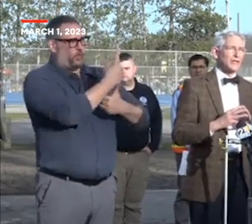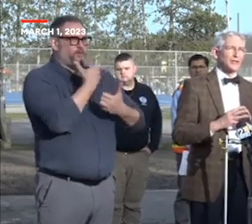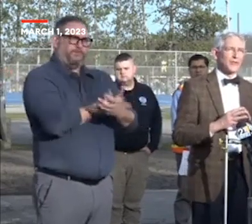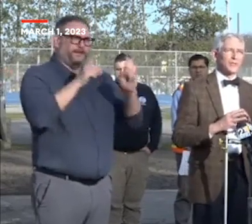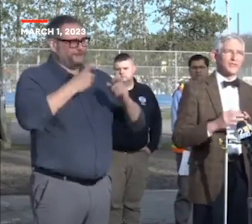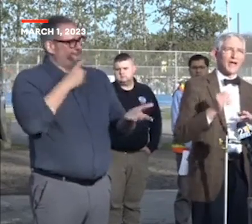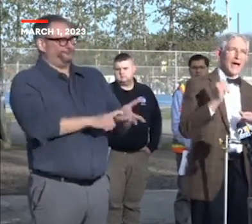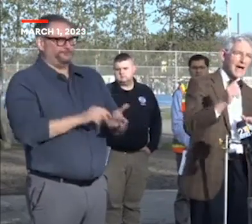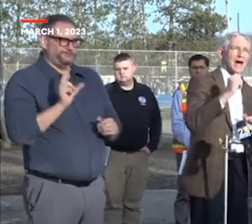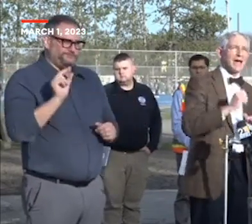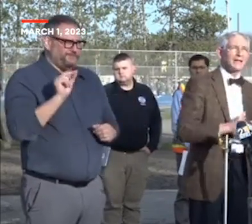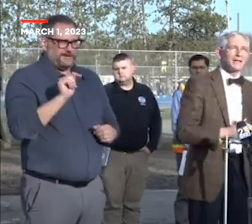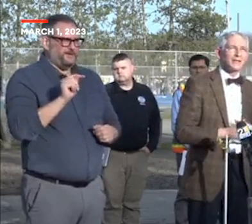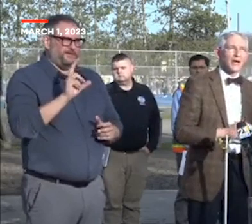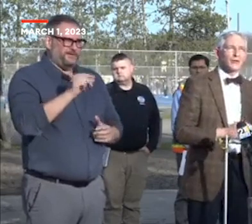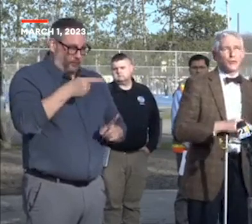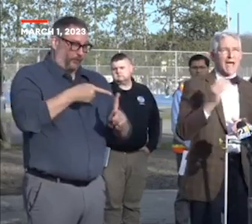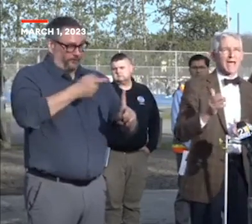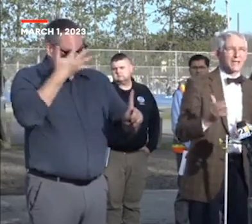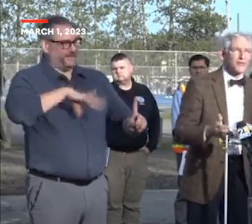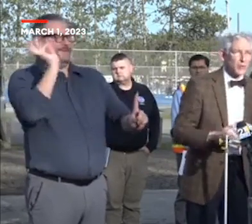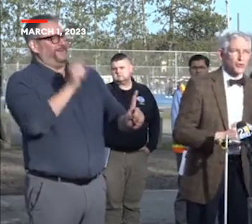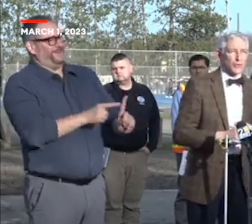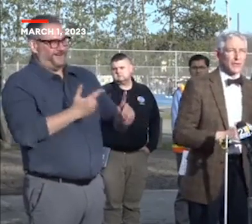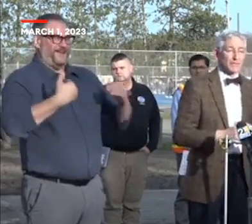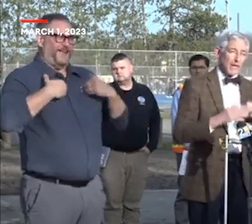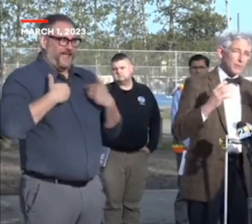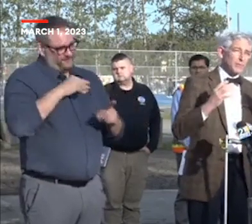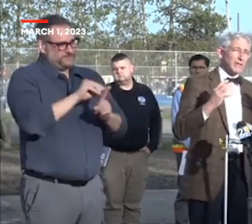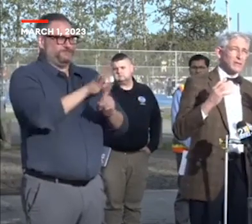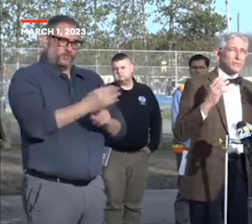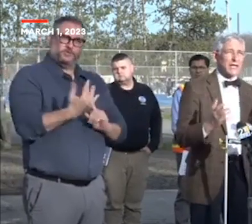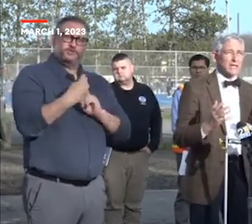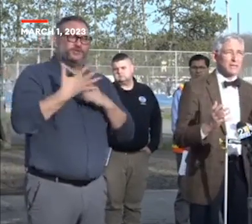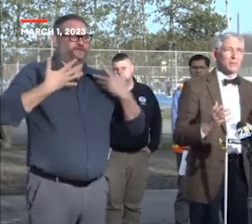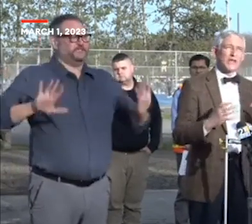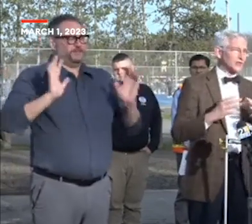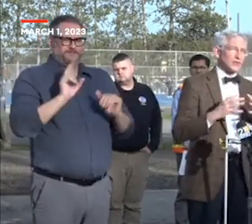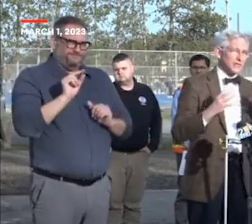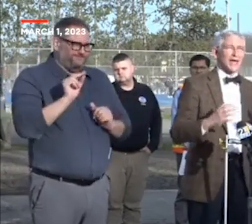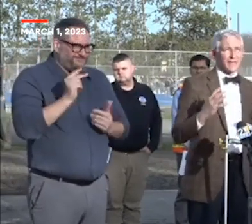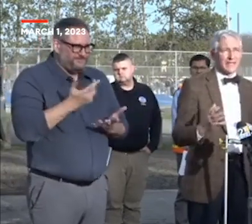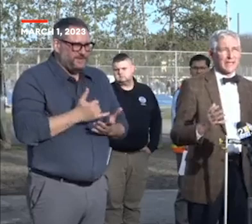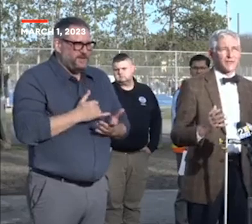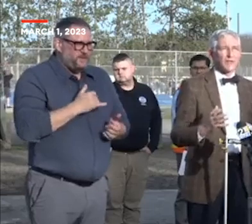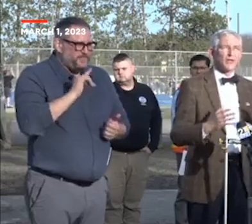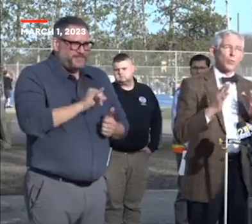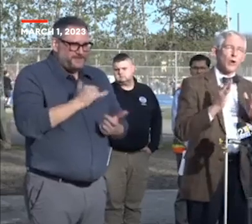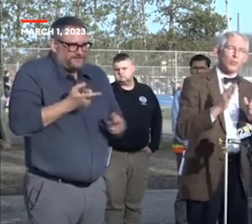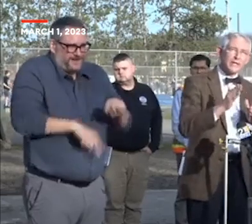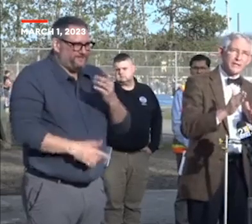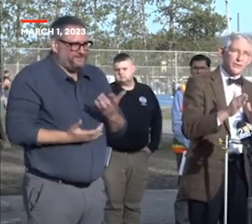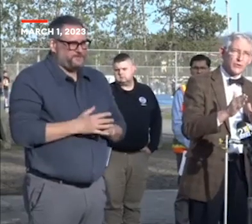that we can do that would say, aha, you had an exposure. That would be great, but that is just not the case.